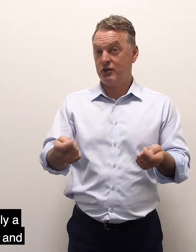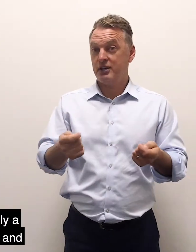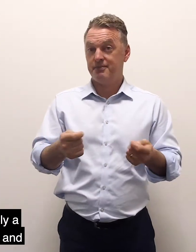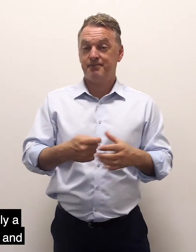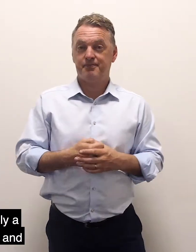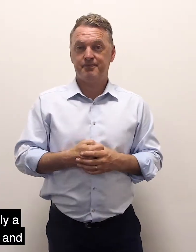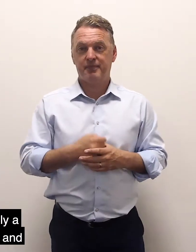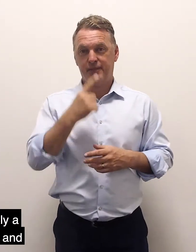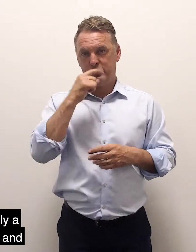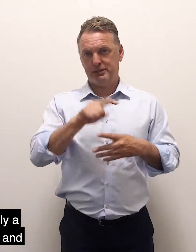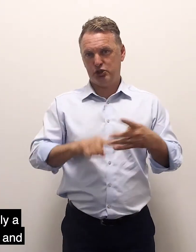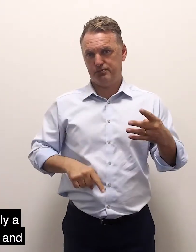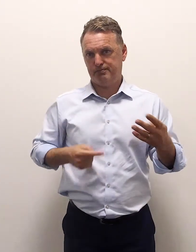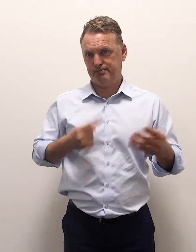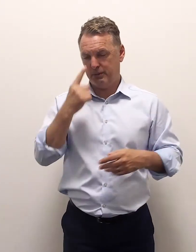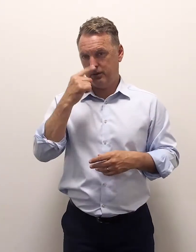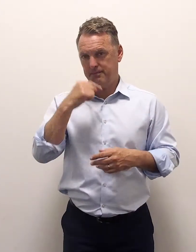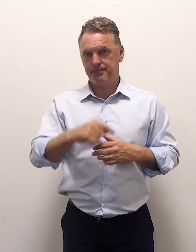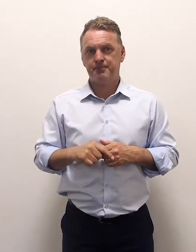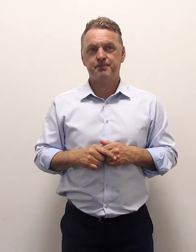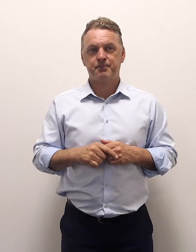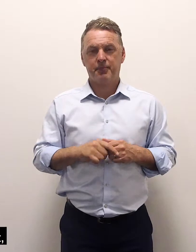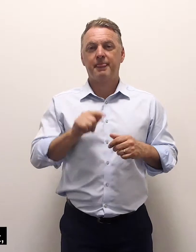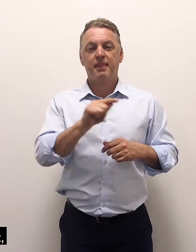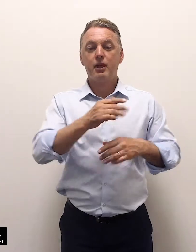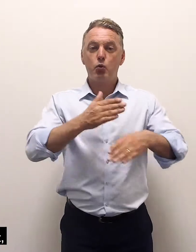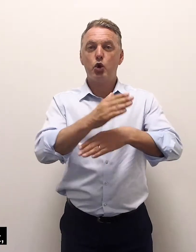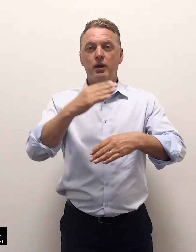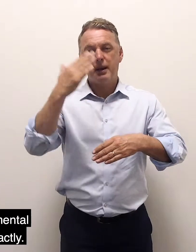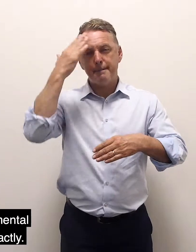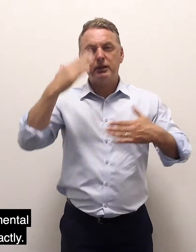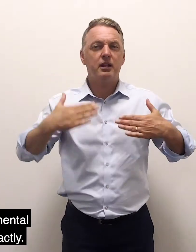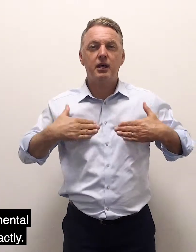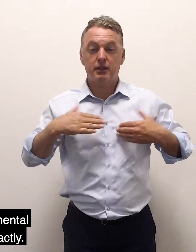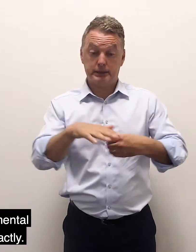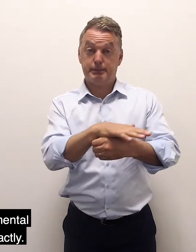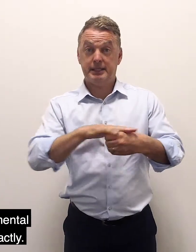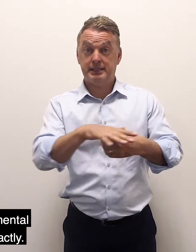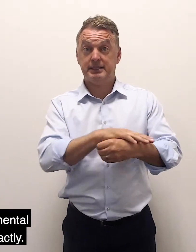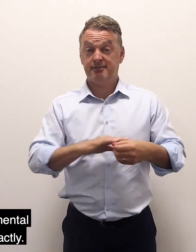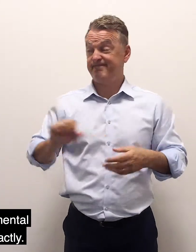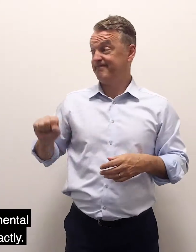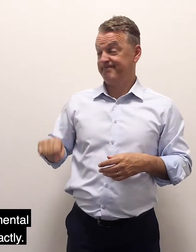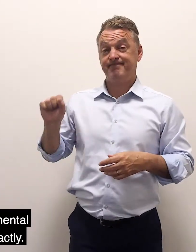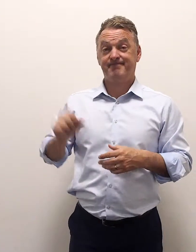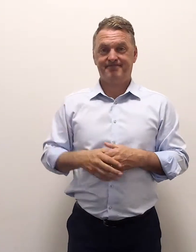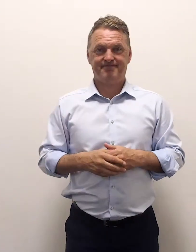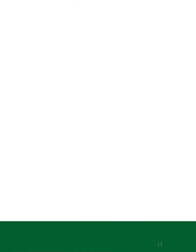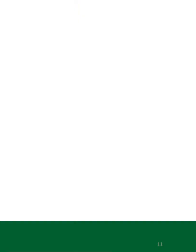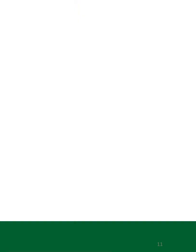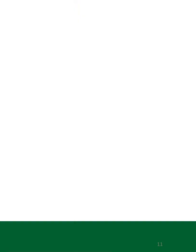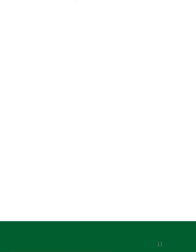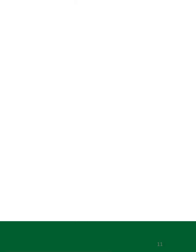definitely a service provider. And so that's right. So they're in the mental health space.